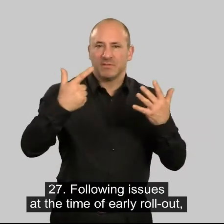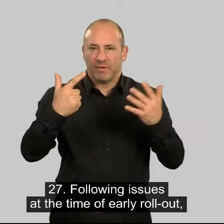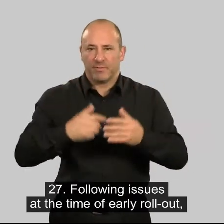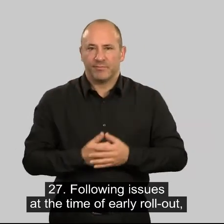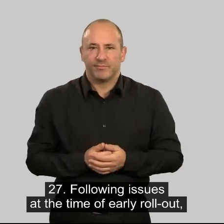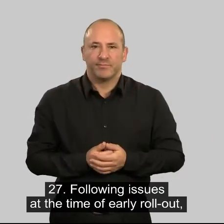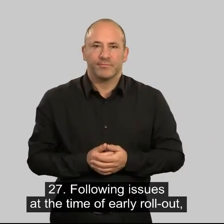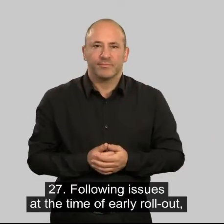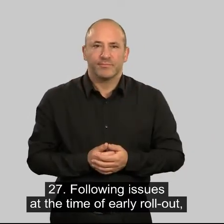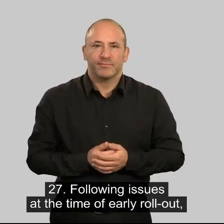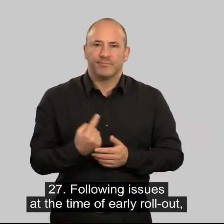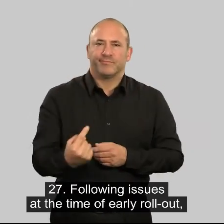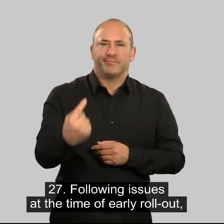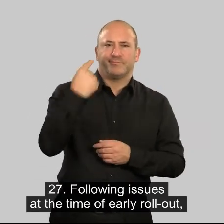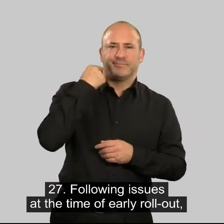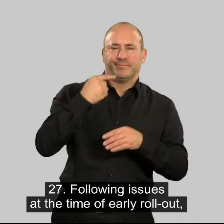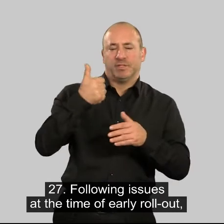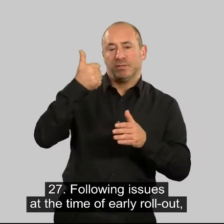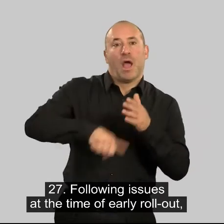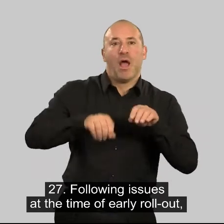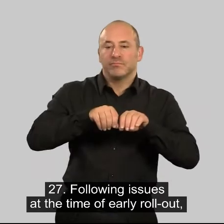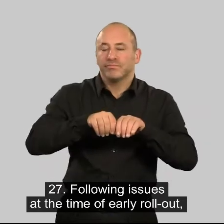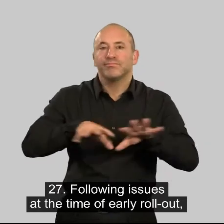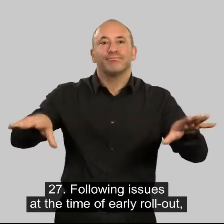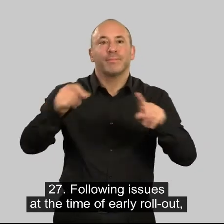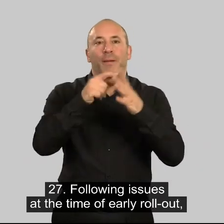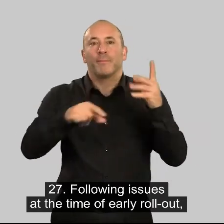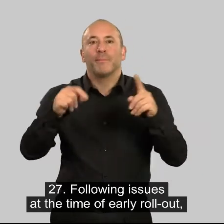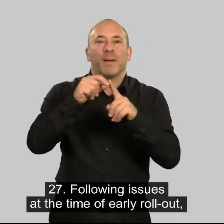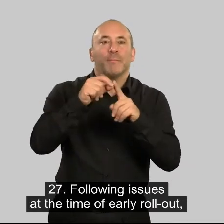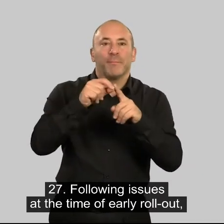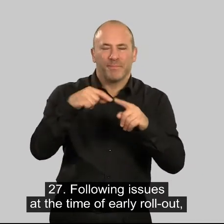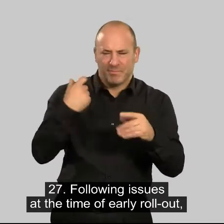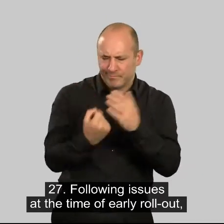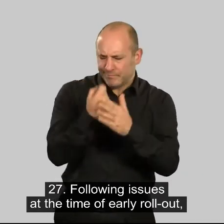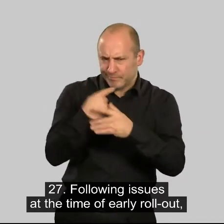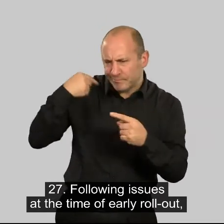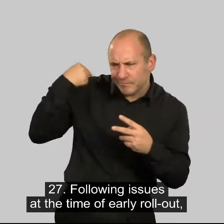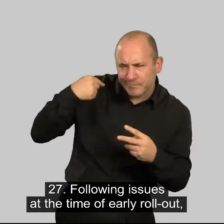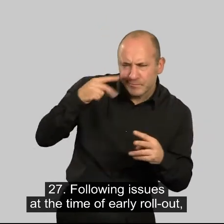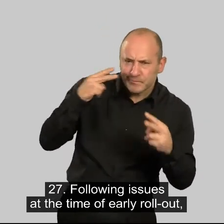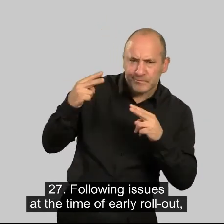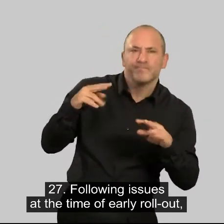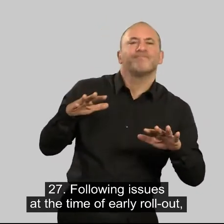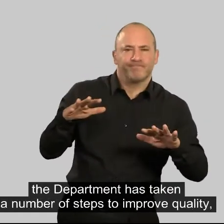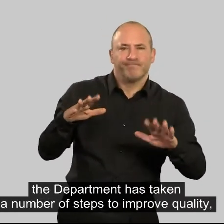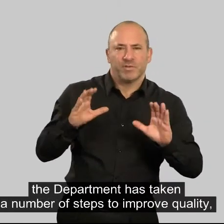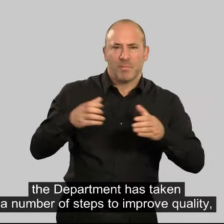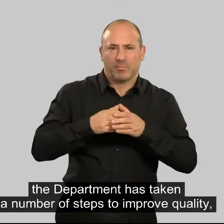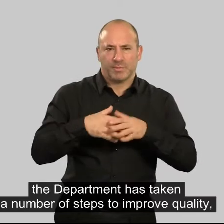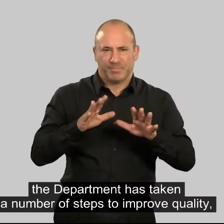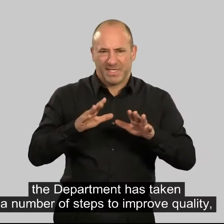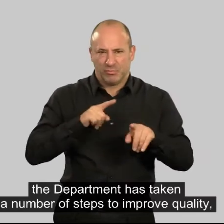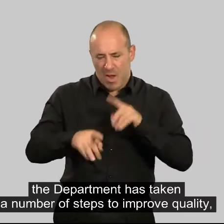27. Following issues at the time of early rollout, the Department has taken a number of steps